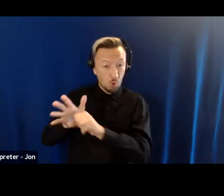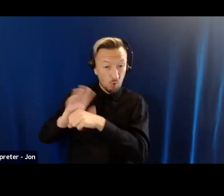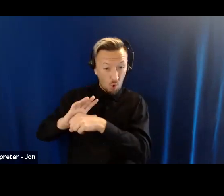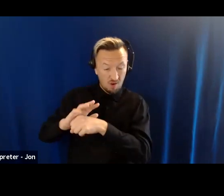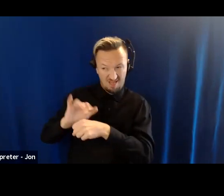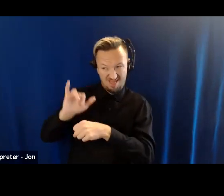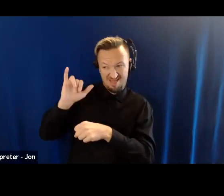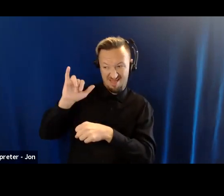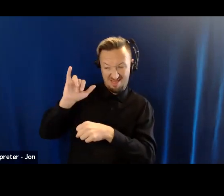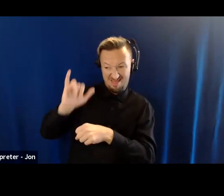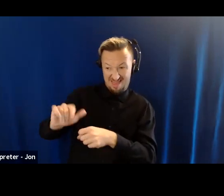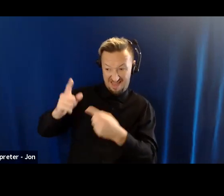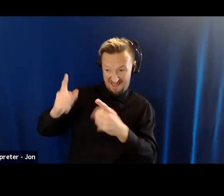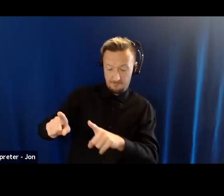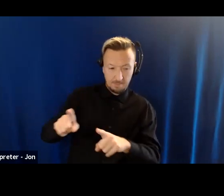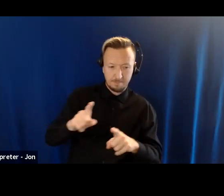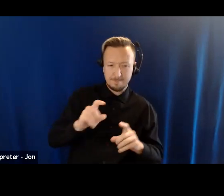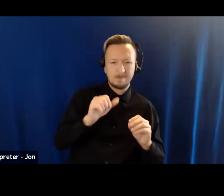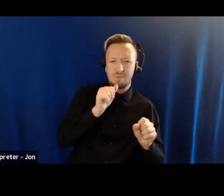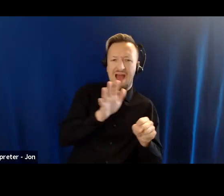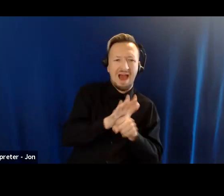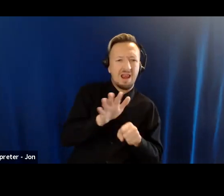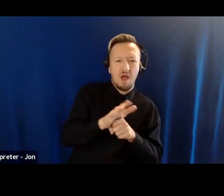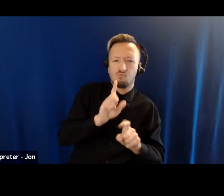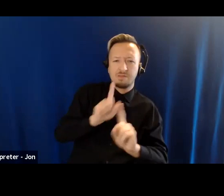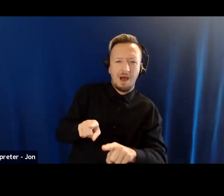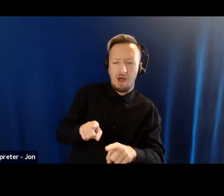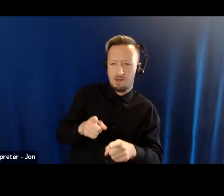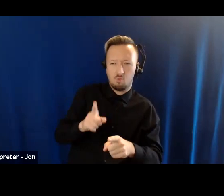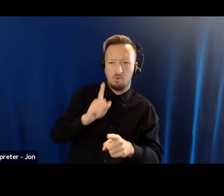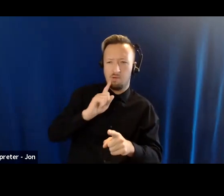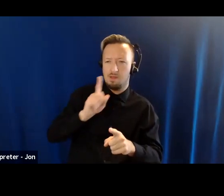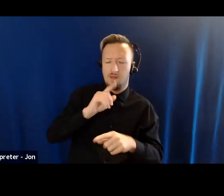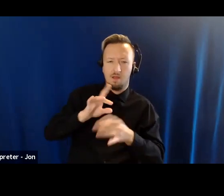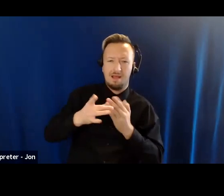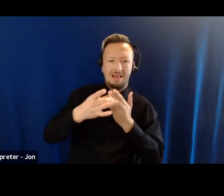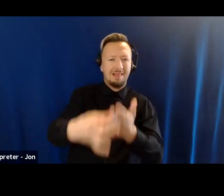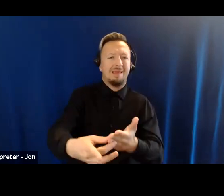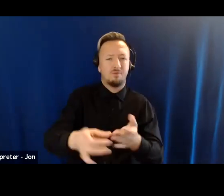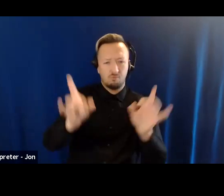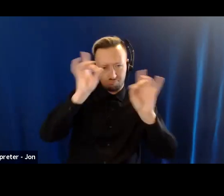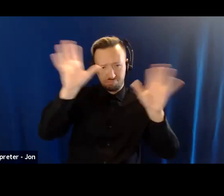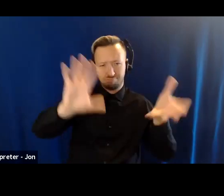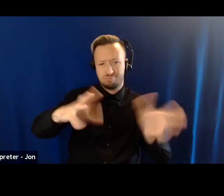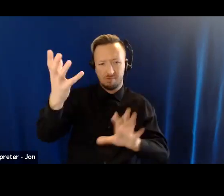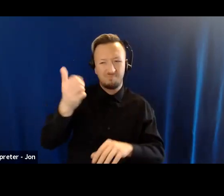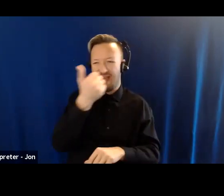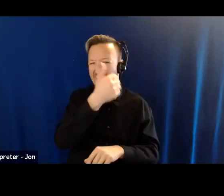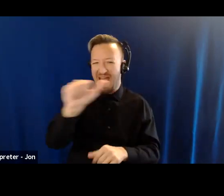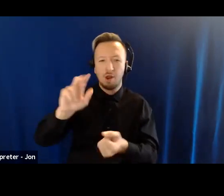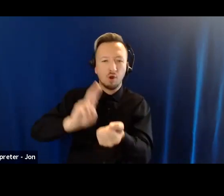a catastrophic disaster in nursing facilities, in all congregate care